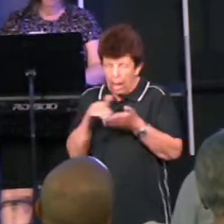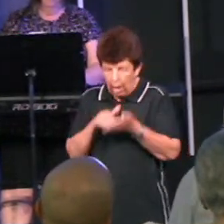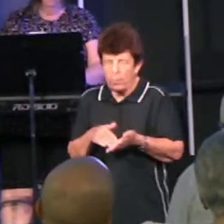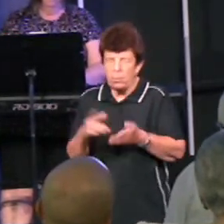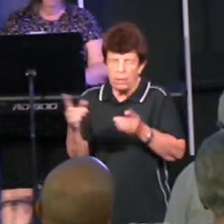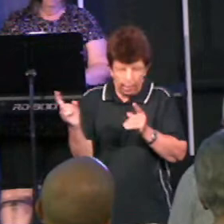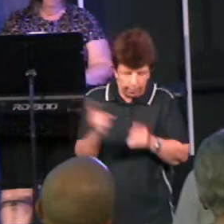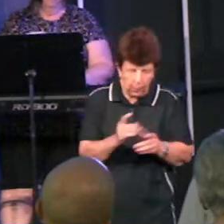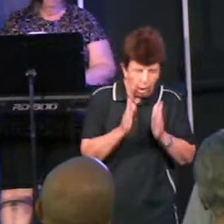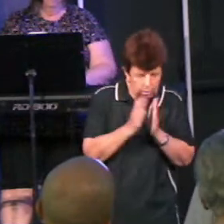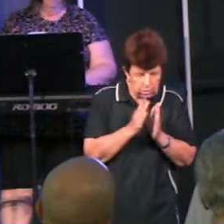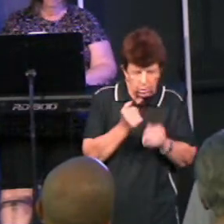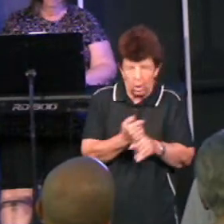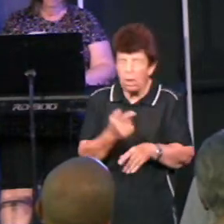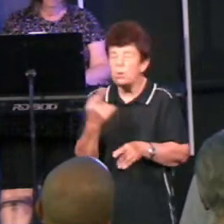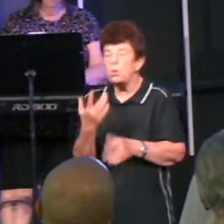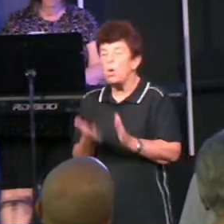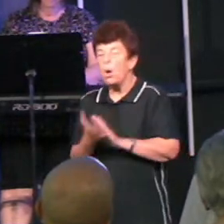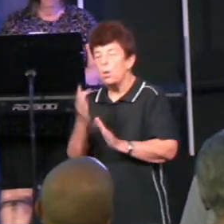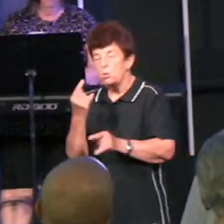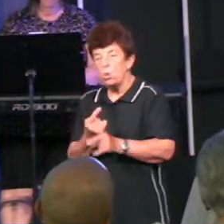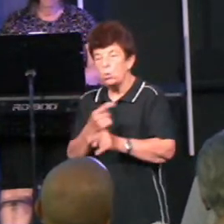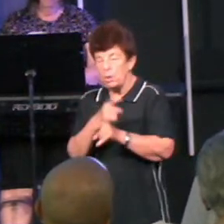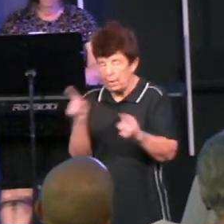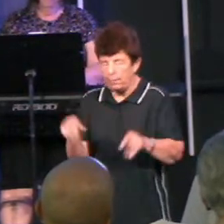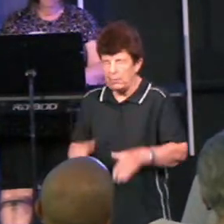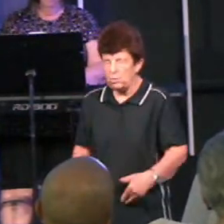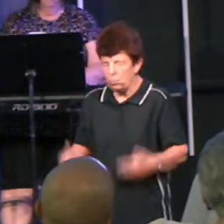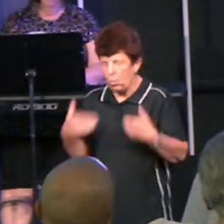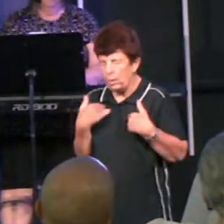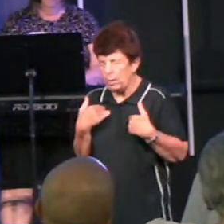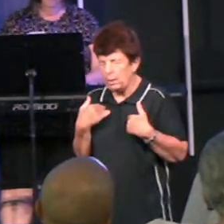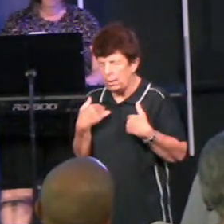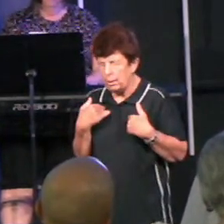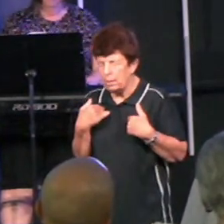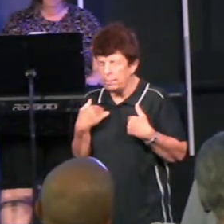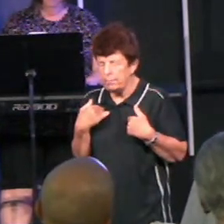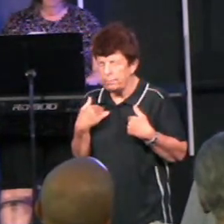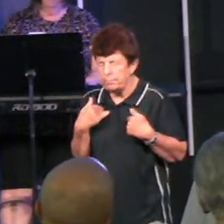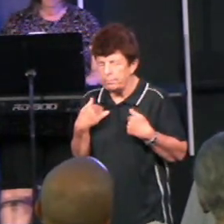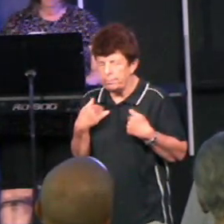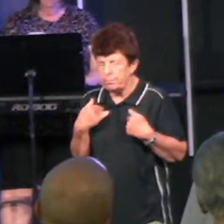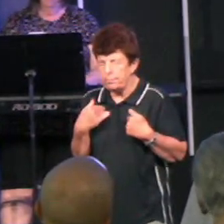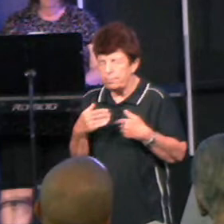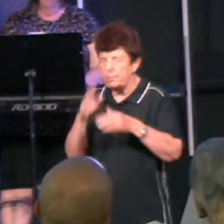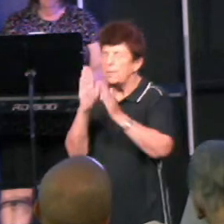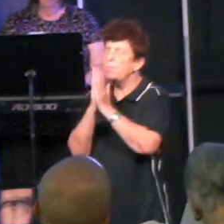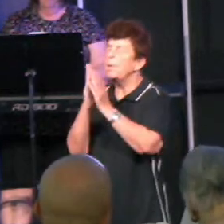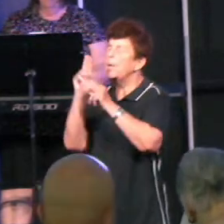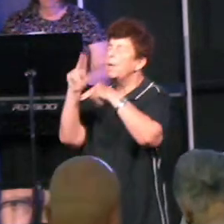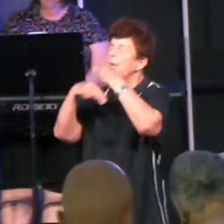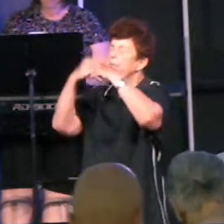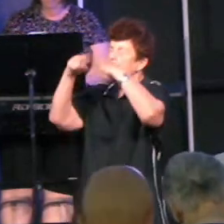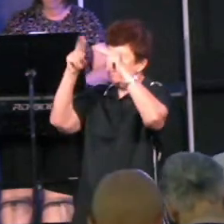to God. So just go and see them this morning if you're needing that. Dear Heavenly